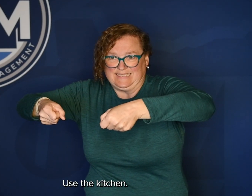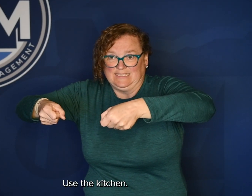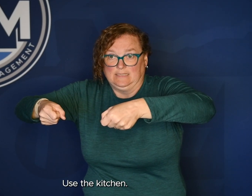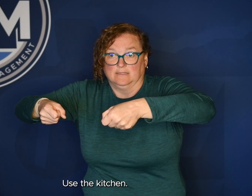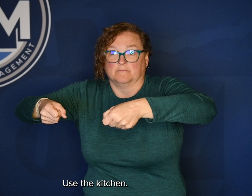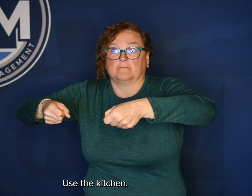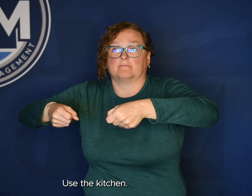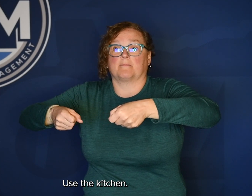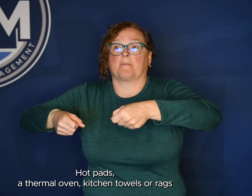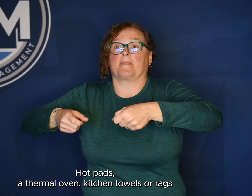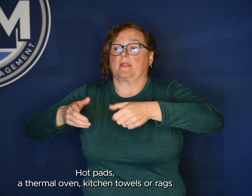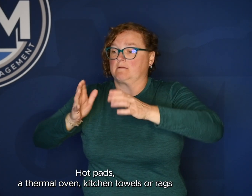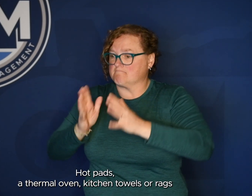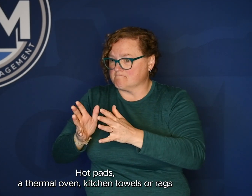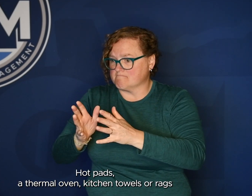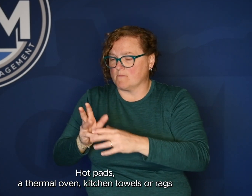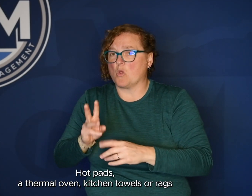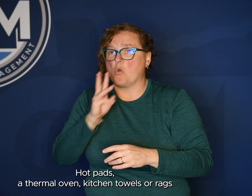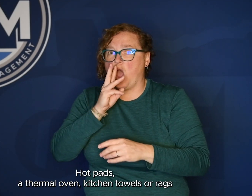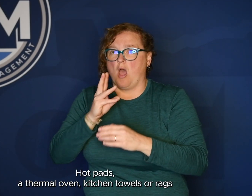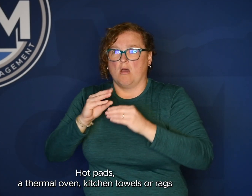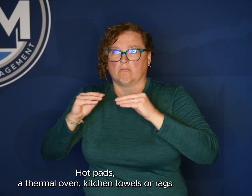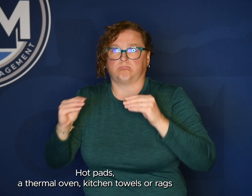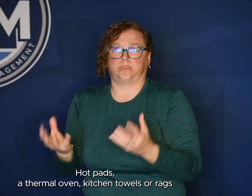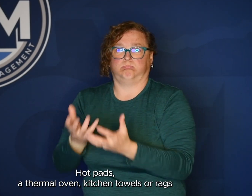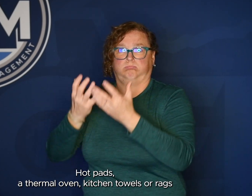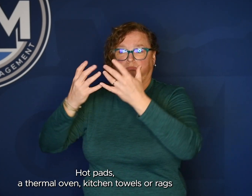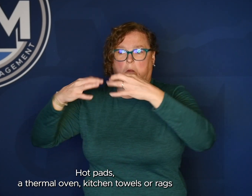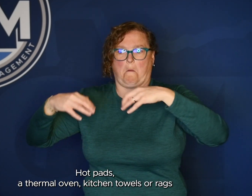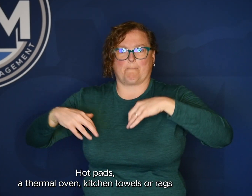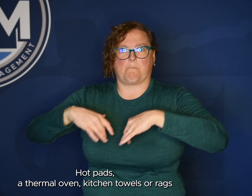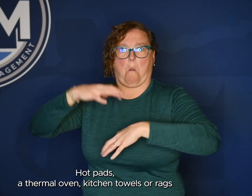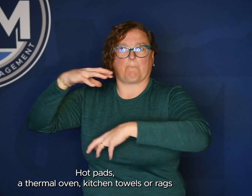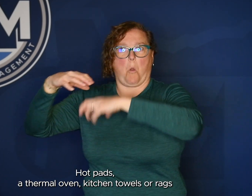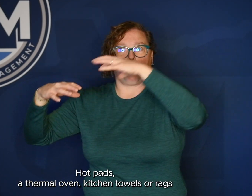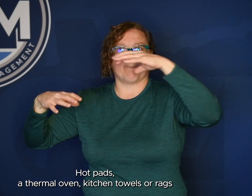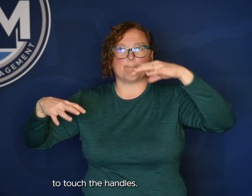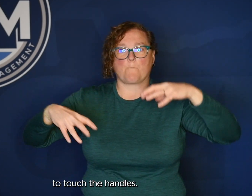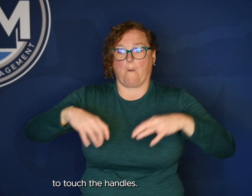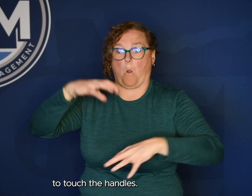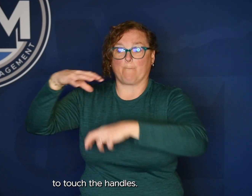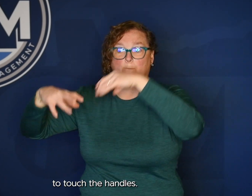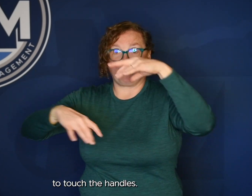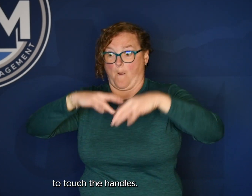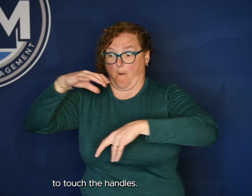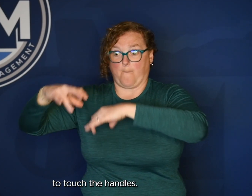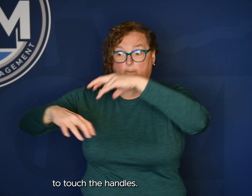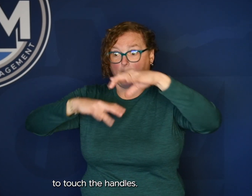Use the kitchen hot pads, a thermal oven mitt, kitchen towels, or rags to touch the handles.